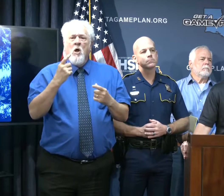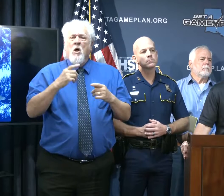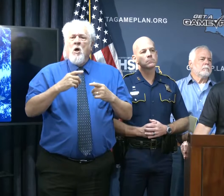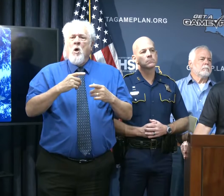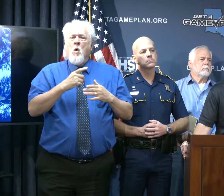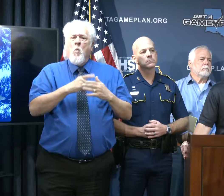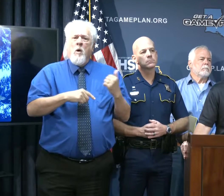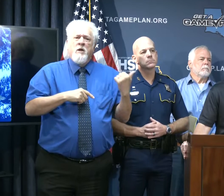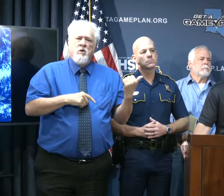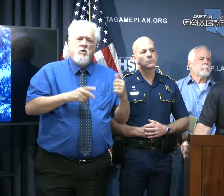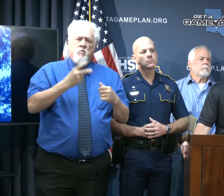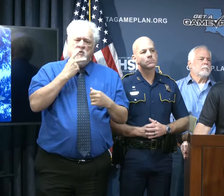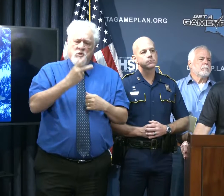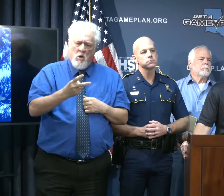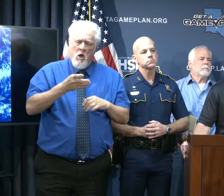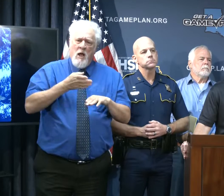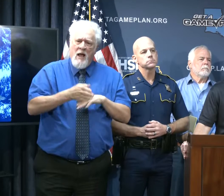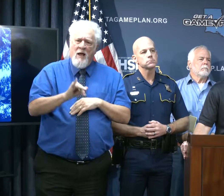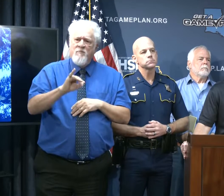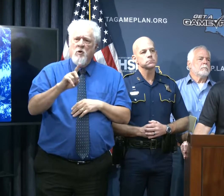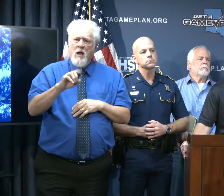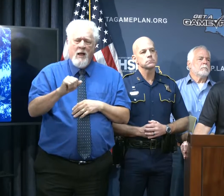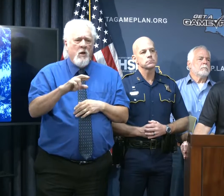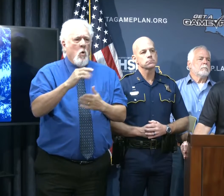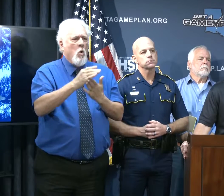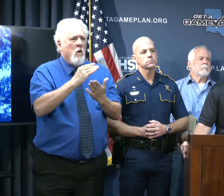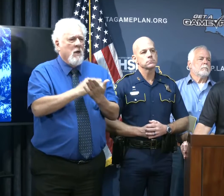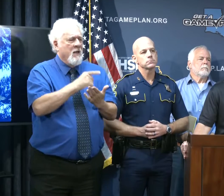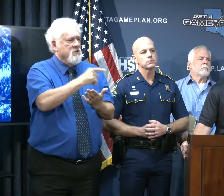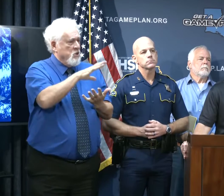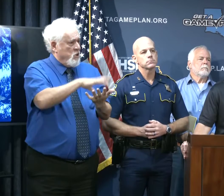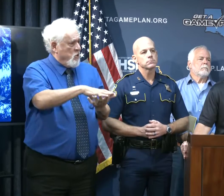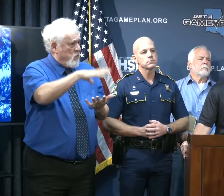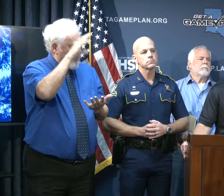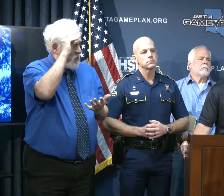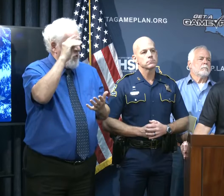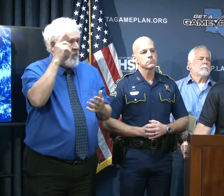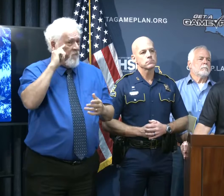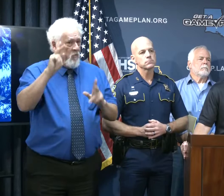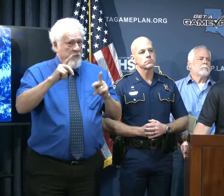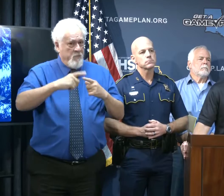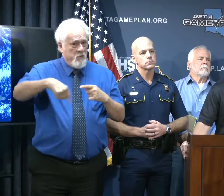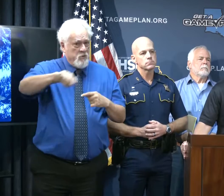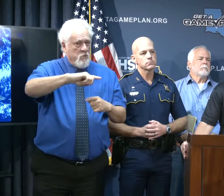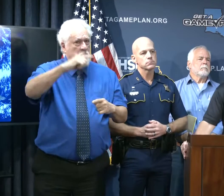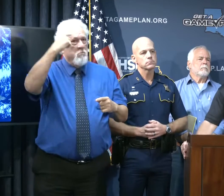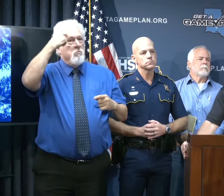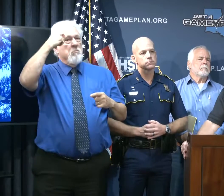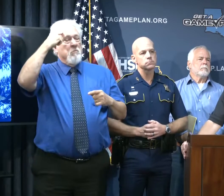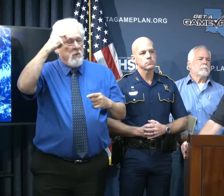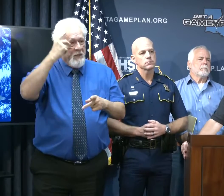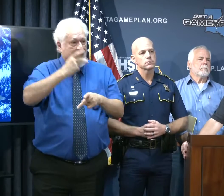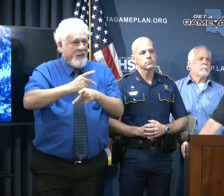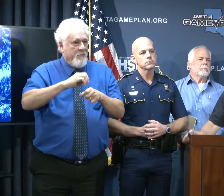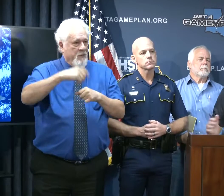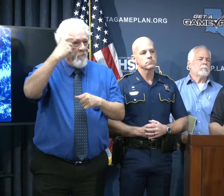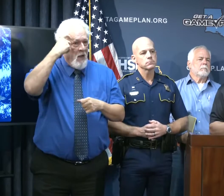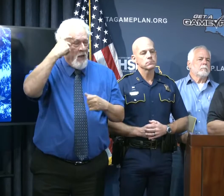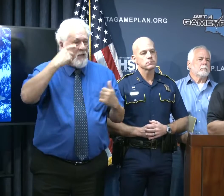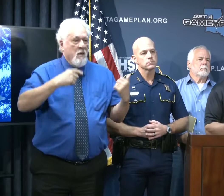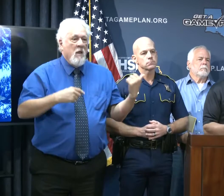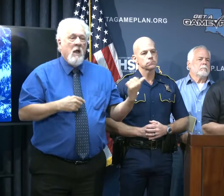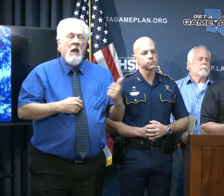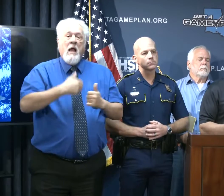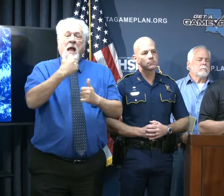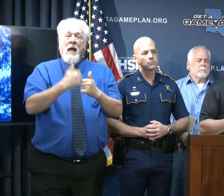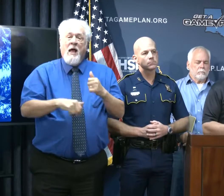you observed after Ida, or a lesson that you learned that you want folks to keep in mind as we wait for this storm to come? Yeah, look, it's a great question. I think that every storm